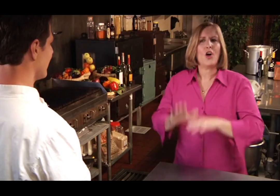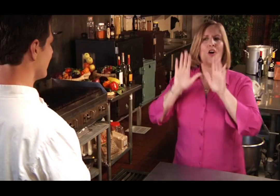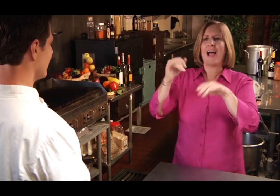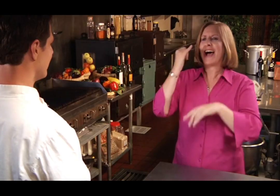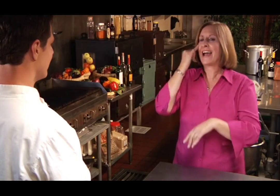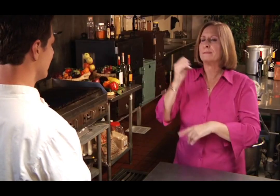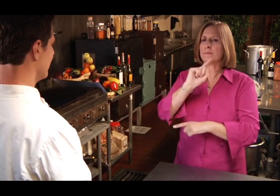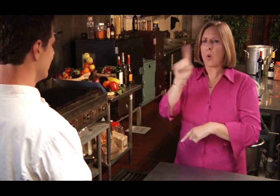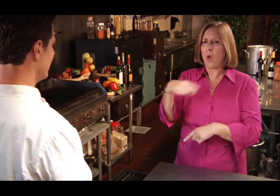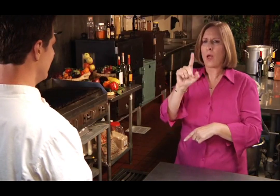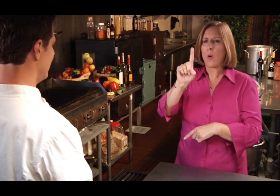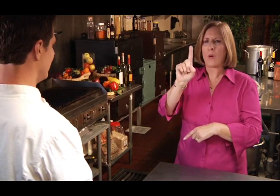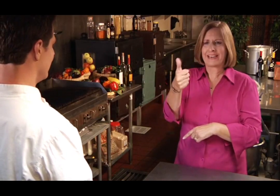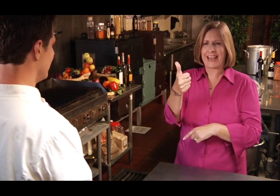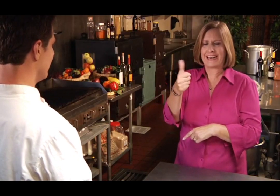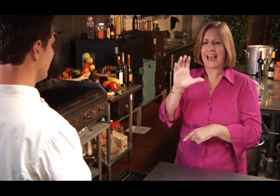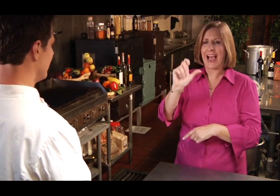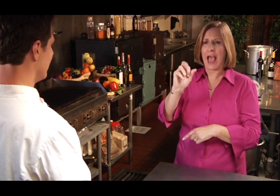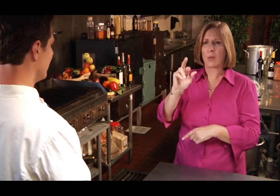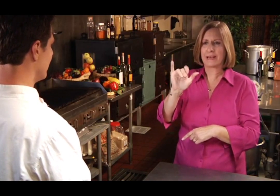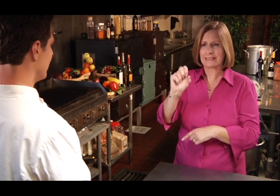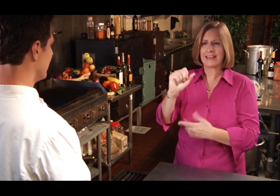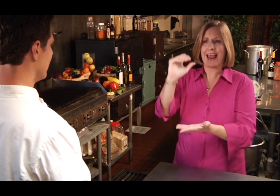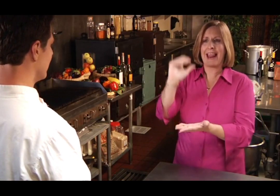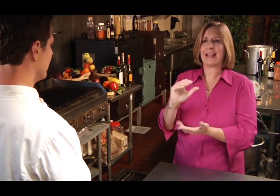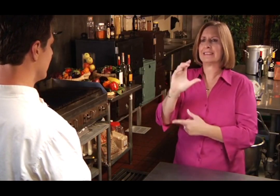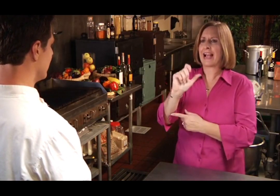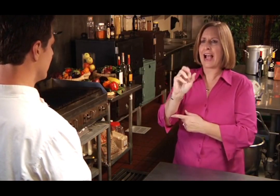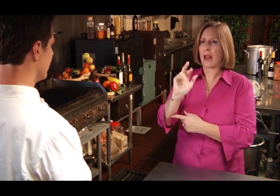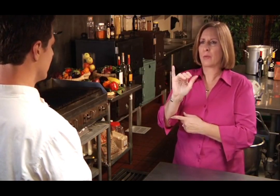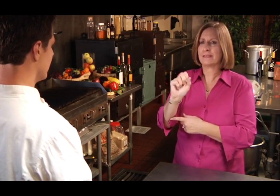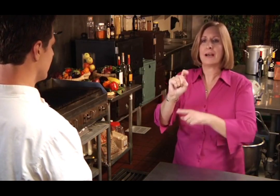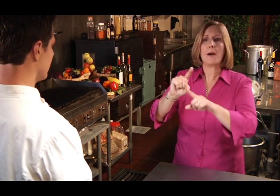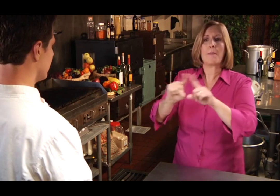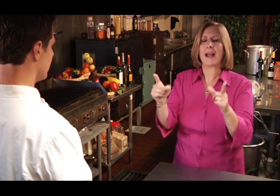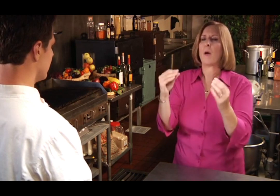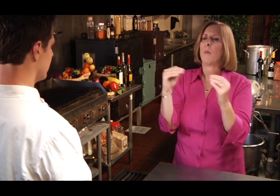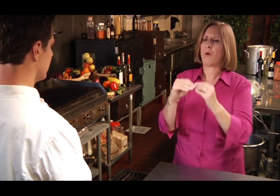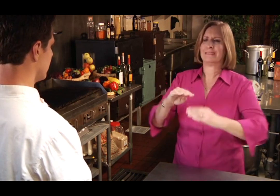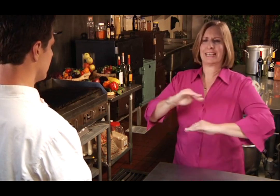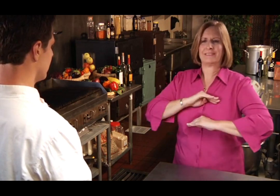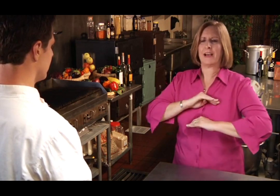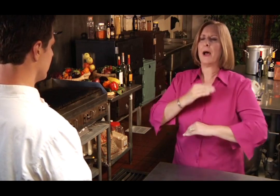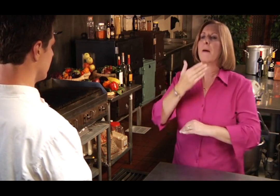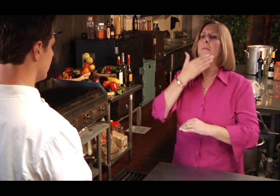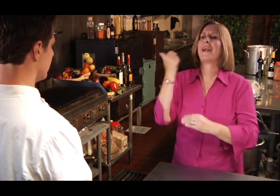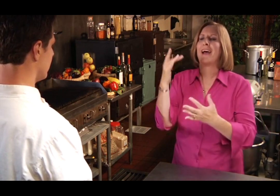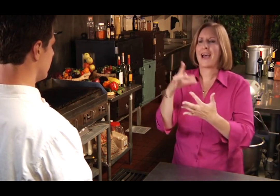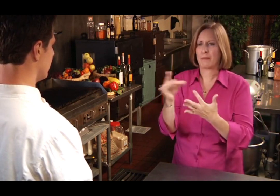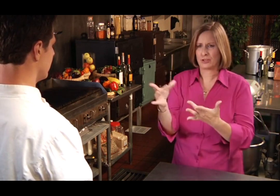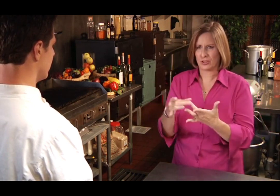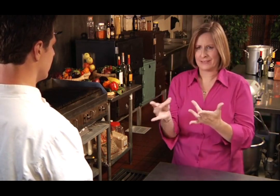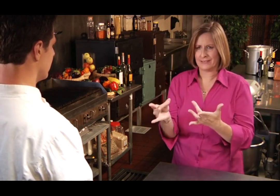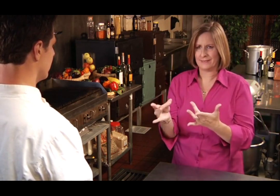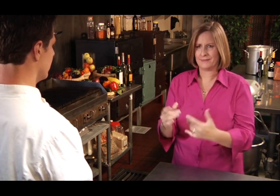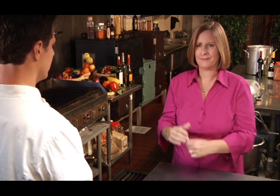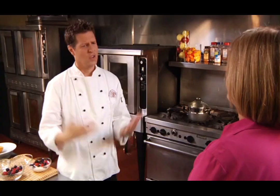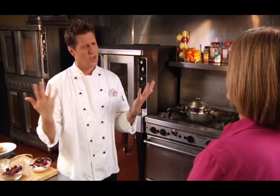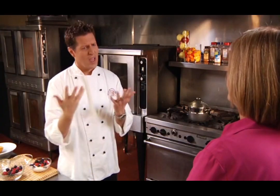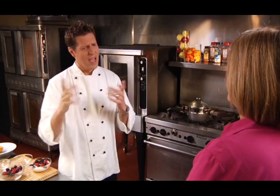What a great idea! That will be about 110 calories. It's low in calories and is a much more filling and better option.